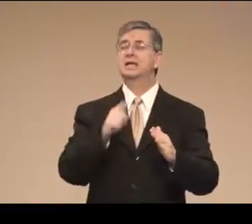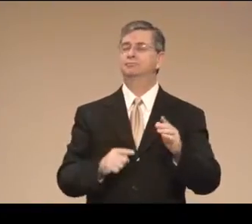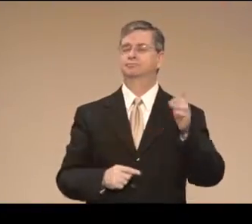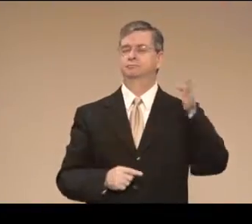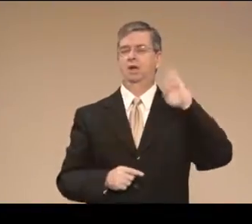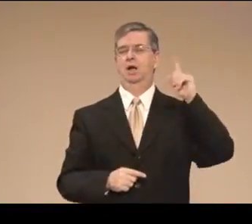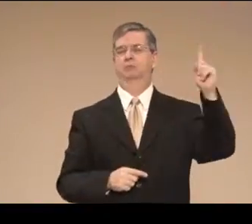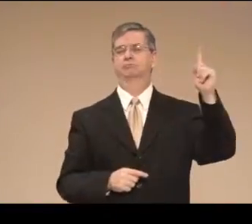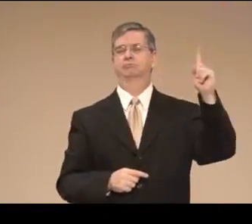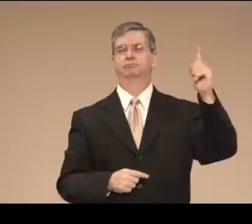telling them that no,